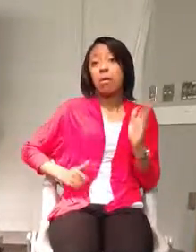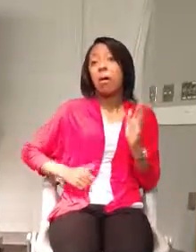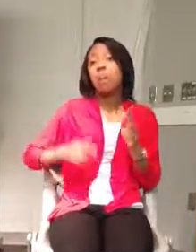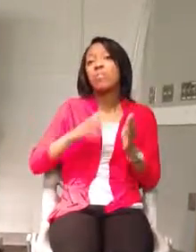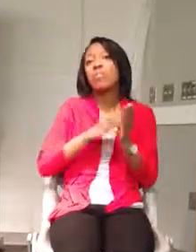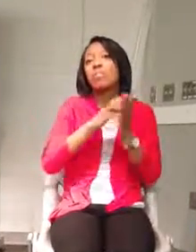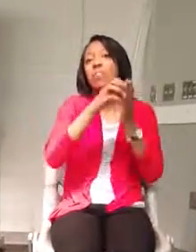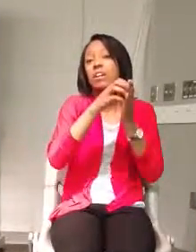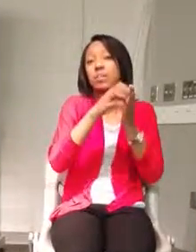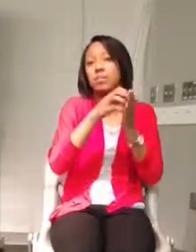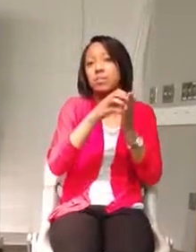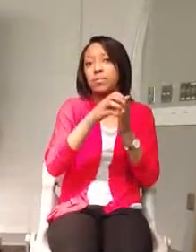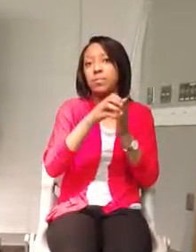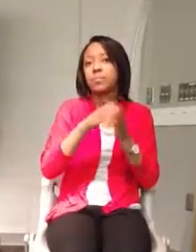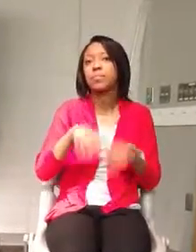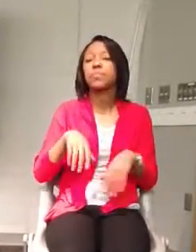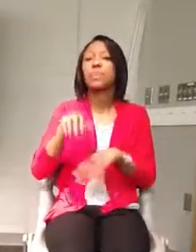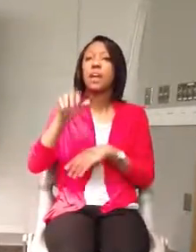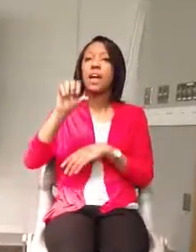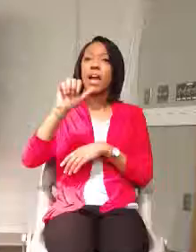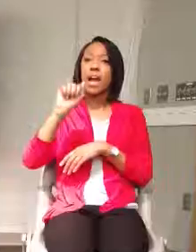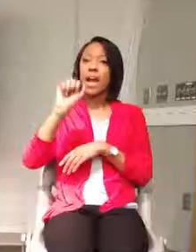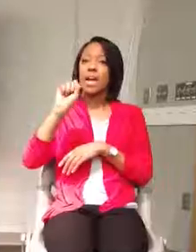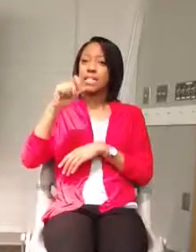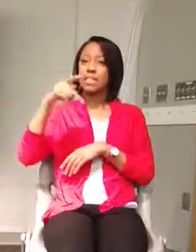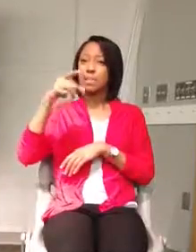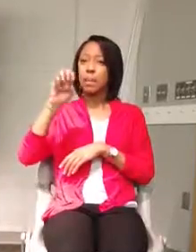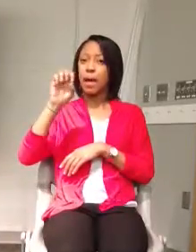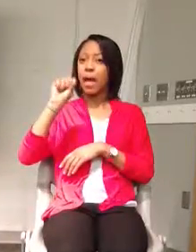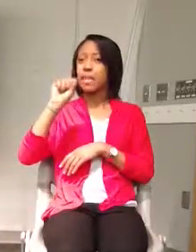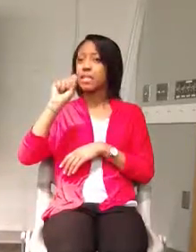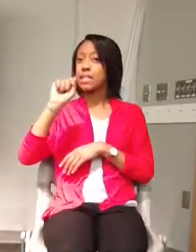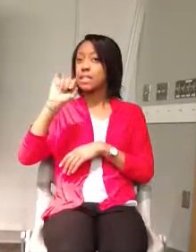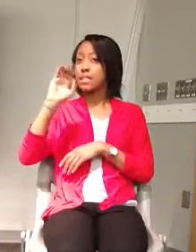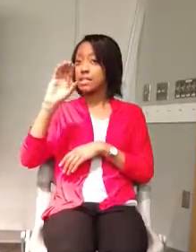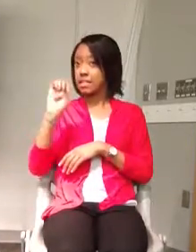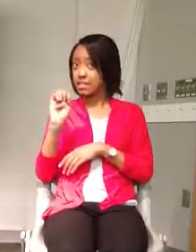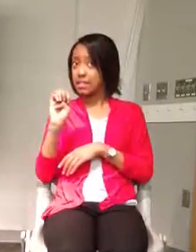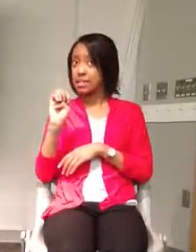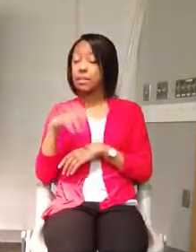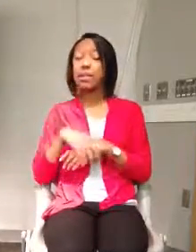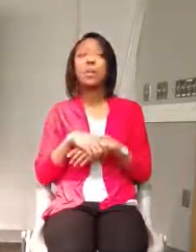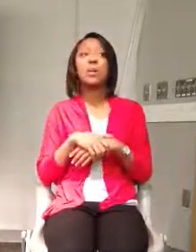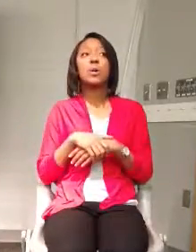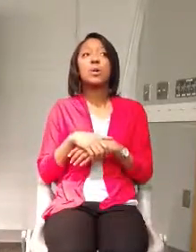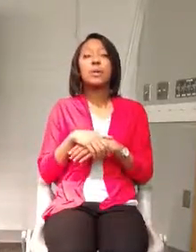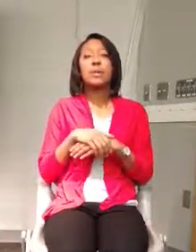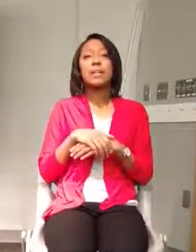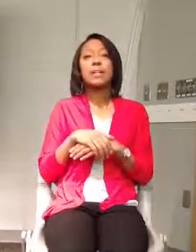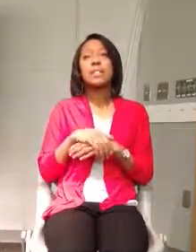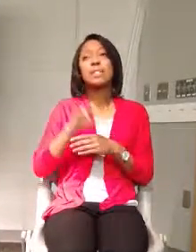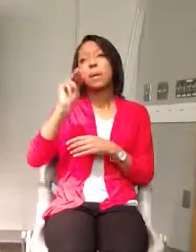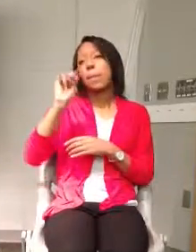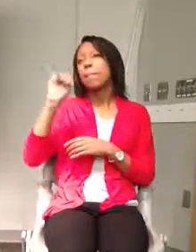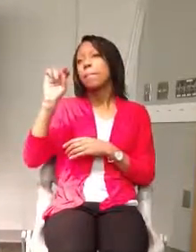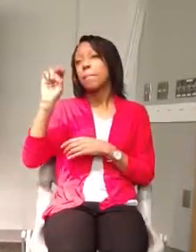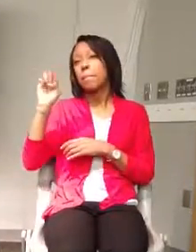Asbestos, which is a silicate mineral, which is naturally occurring, as you know, it also has